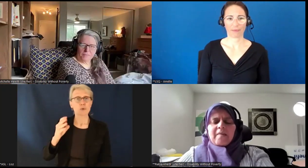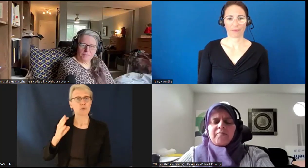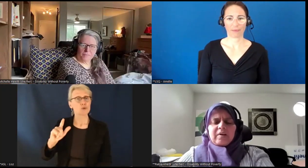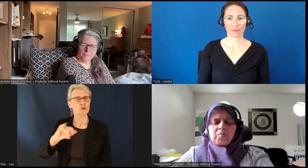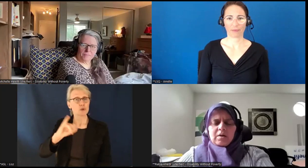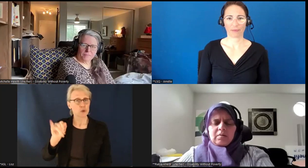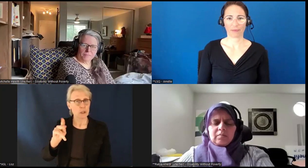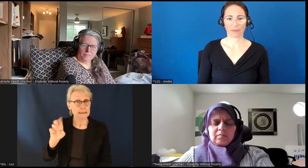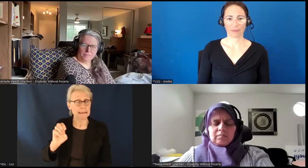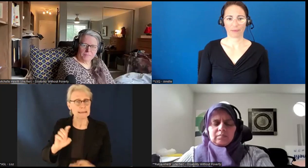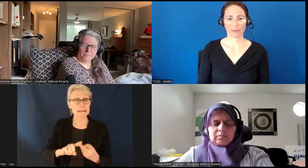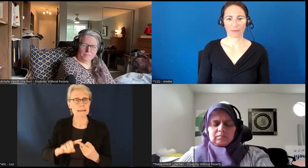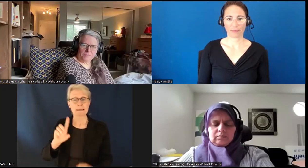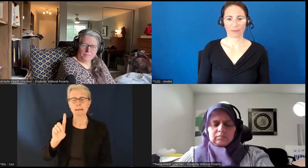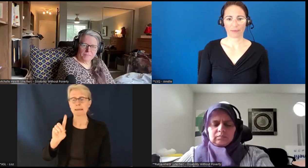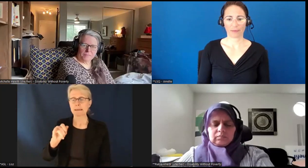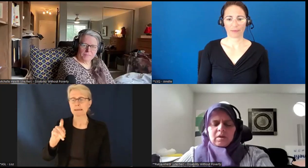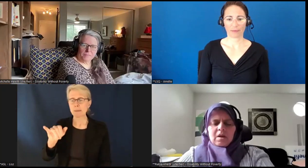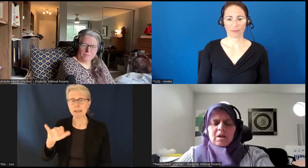for everyone.